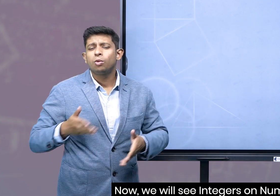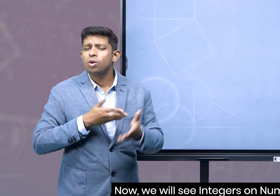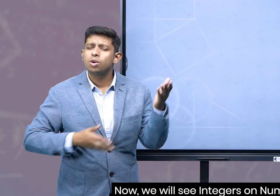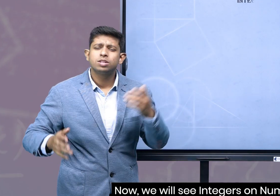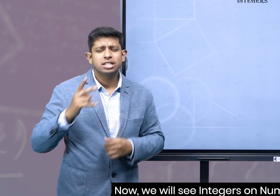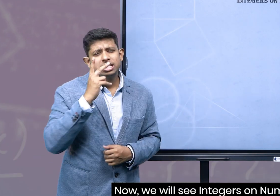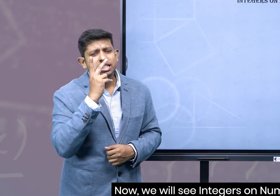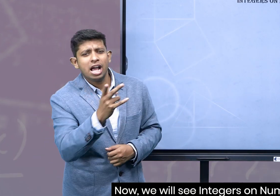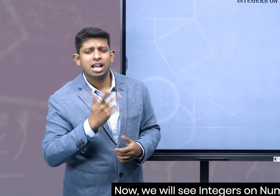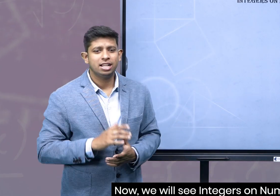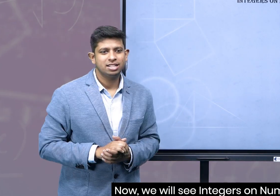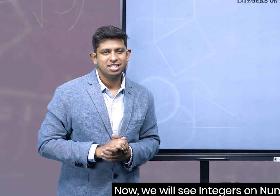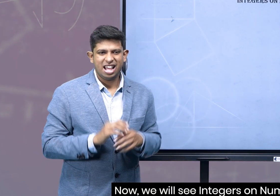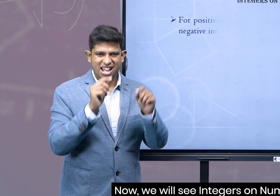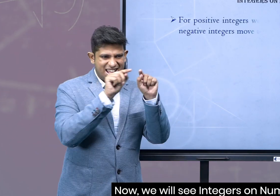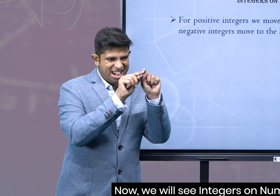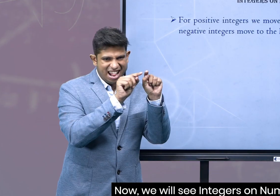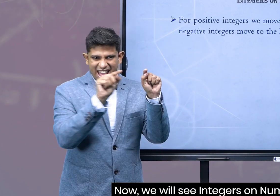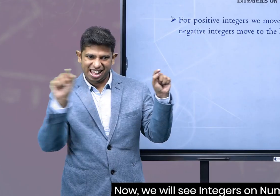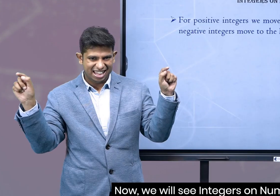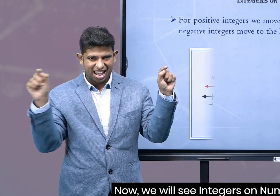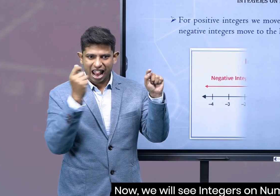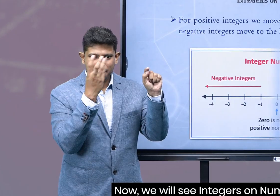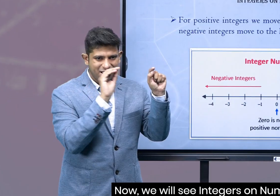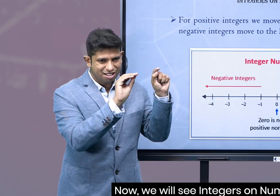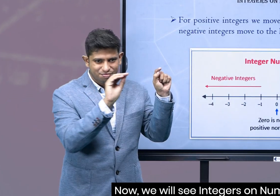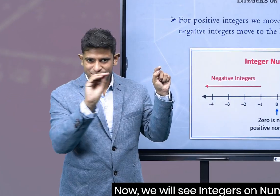Now we will see integers on number line.